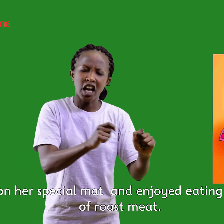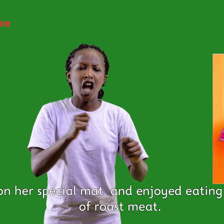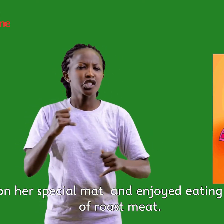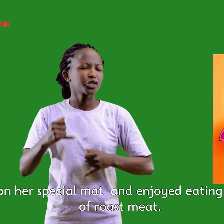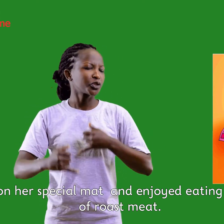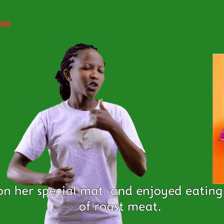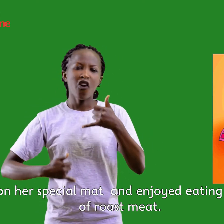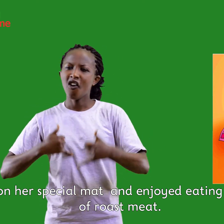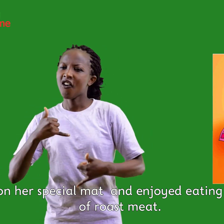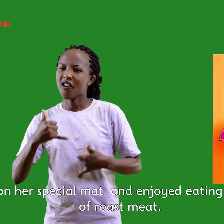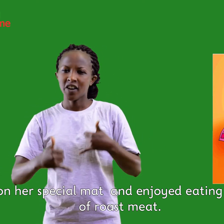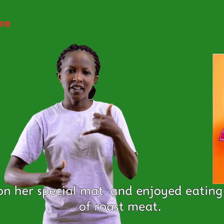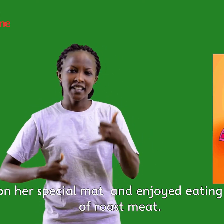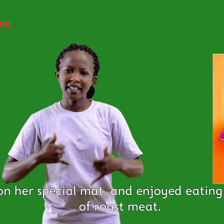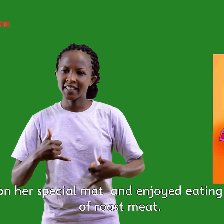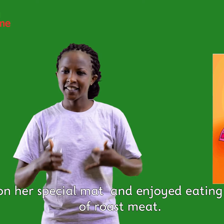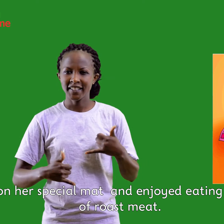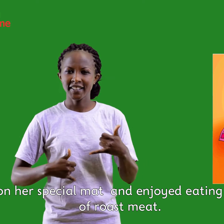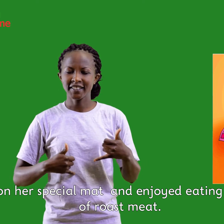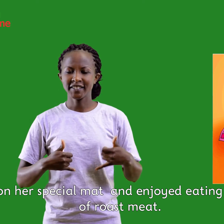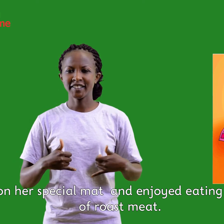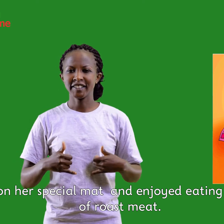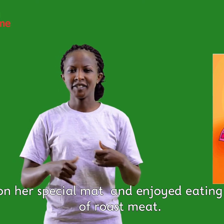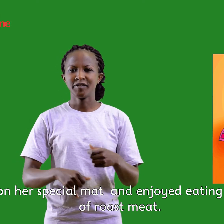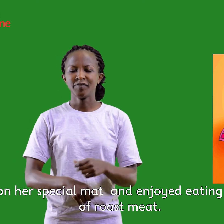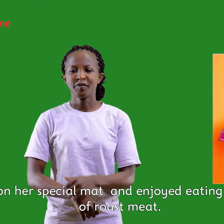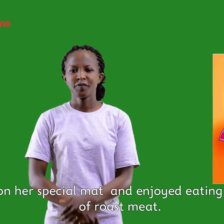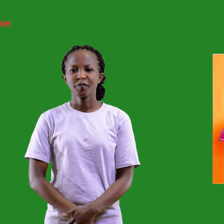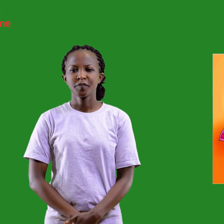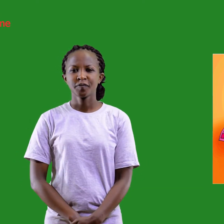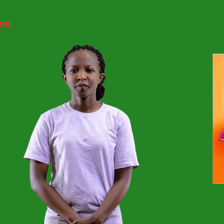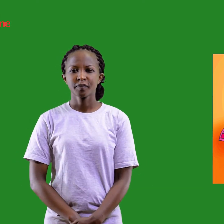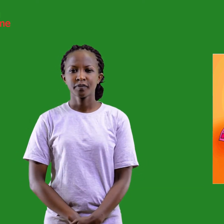Akai sat on a special mat and enjoyed eating a big piece of roast meat.